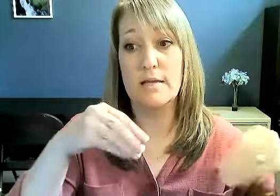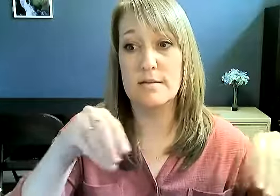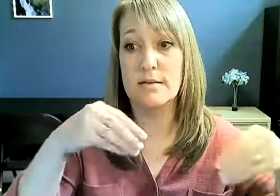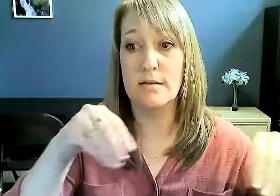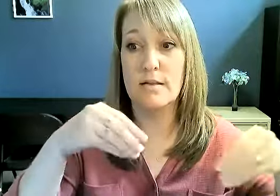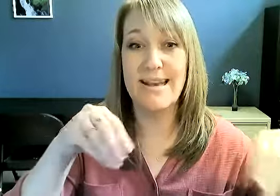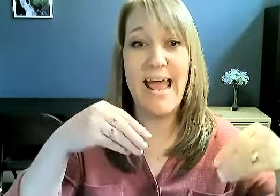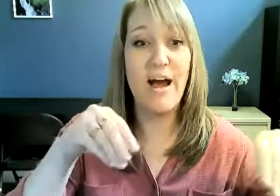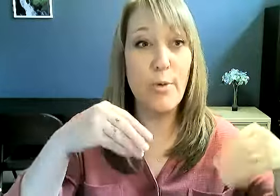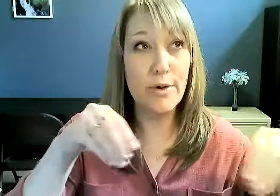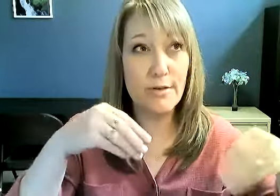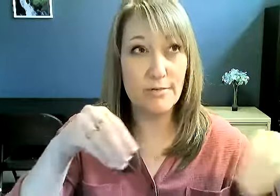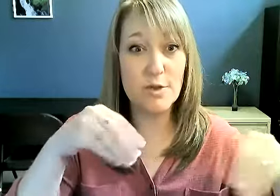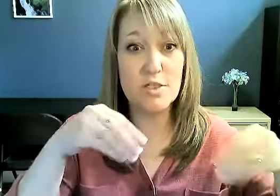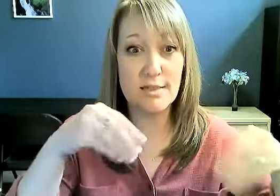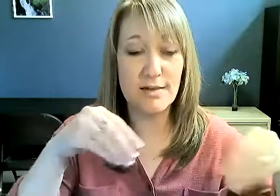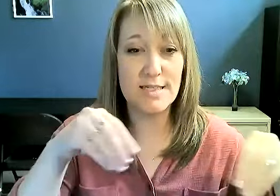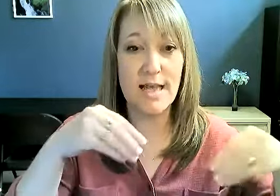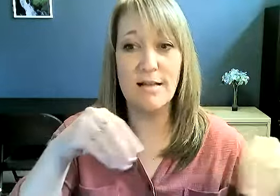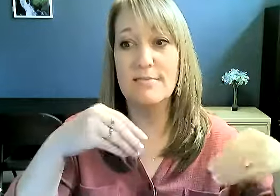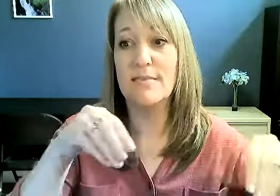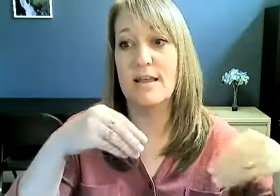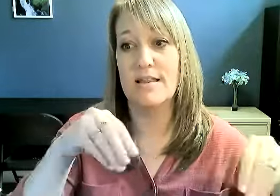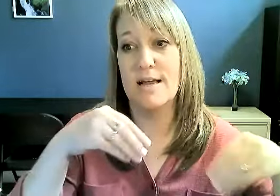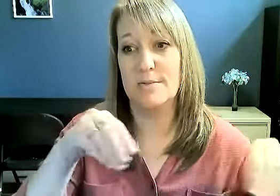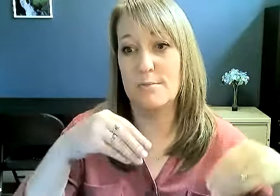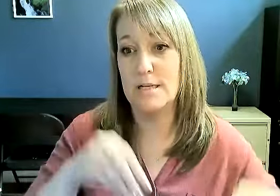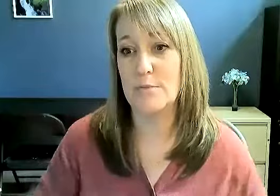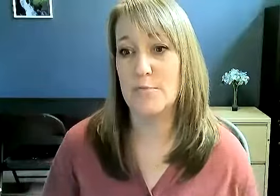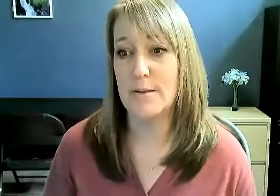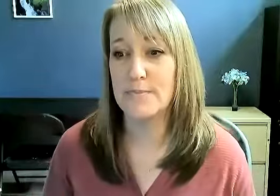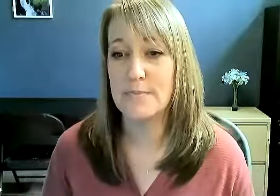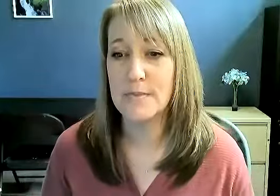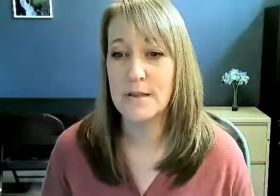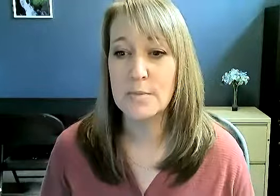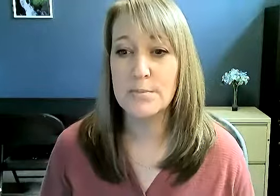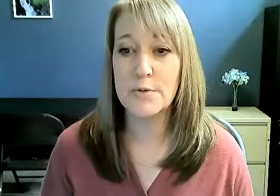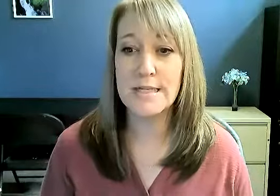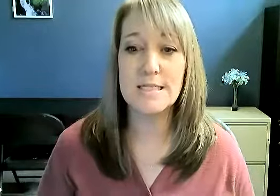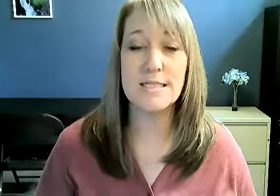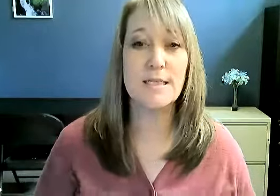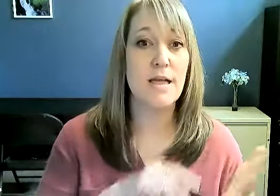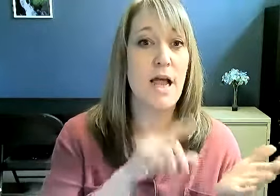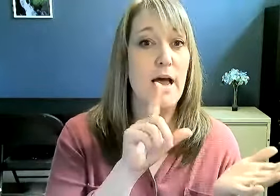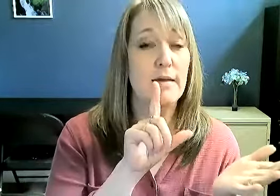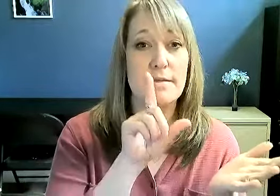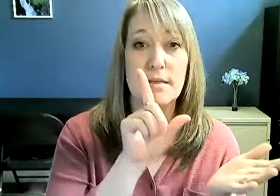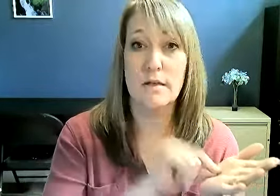is the noun version of sell and that has repeated movement. Print has